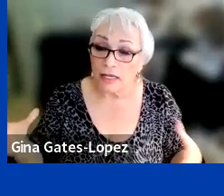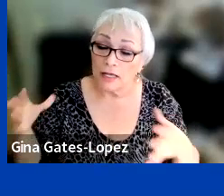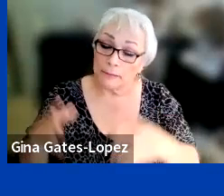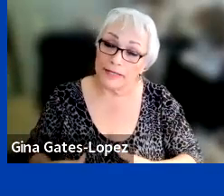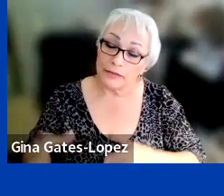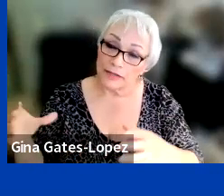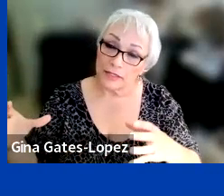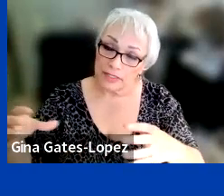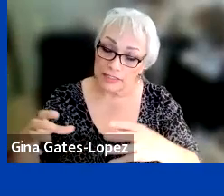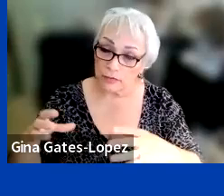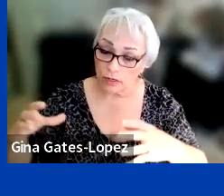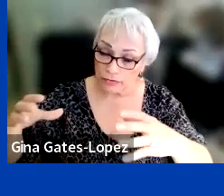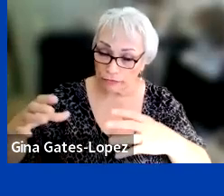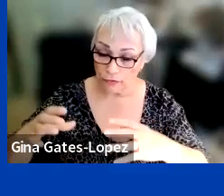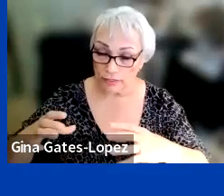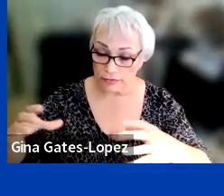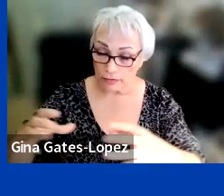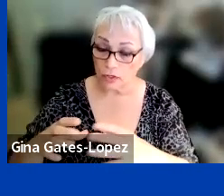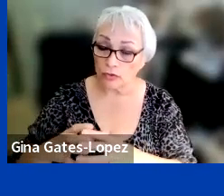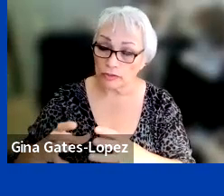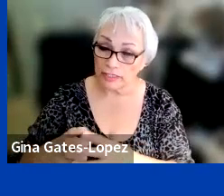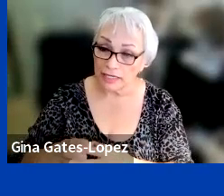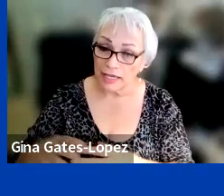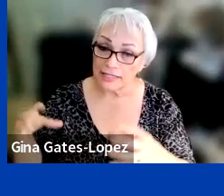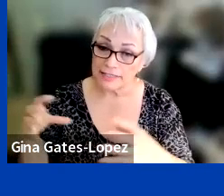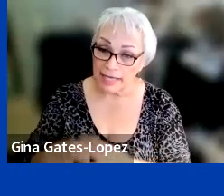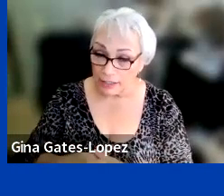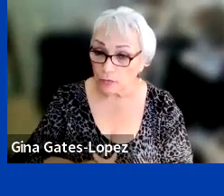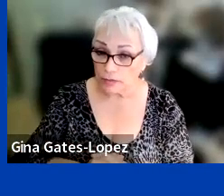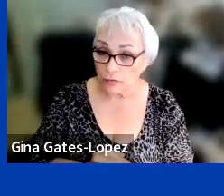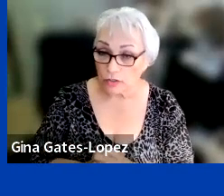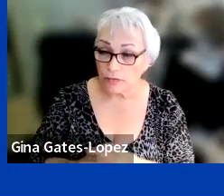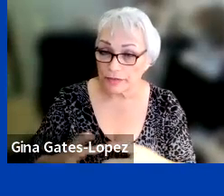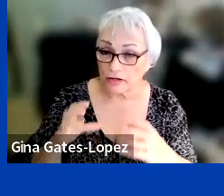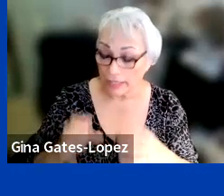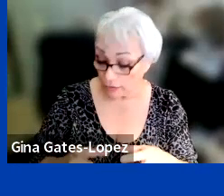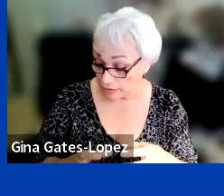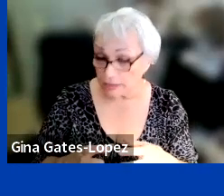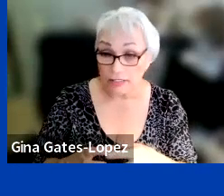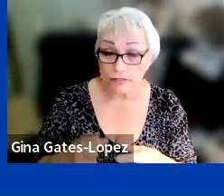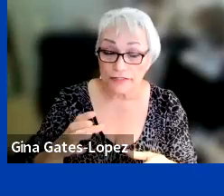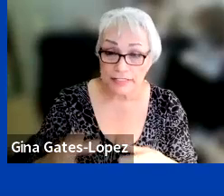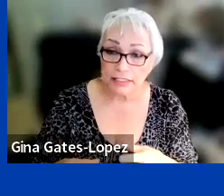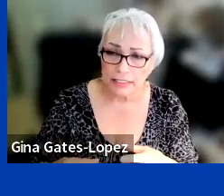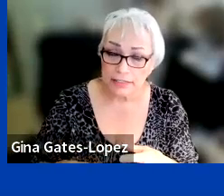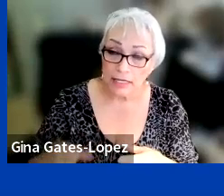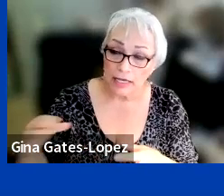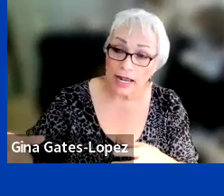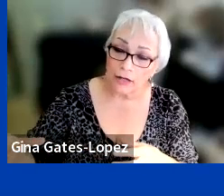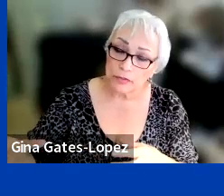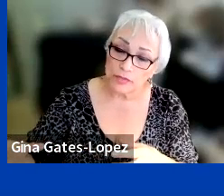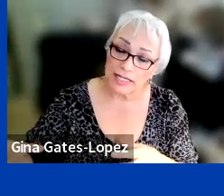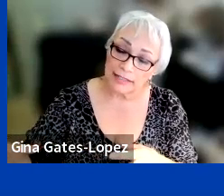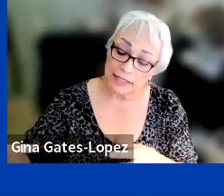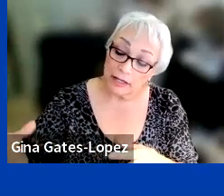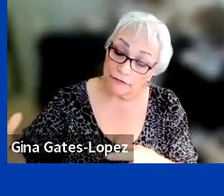done. But I think we need to also focus locally and see how do we work with our county detention facilities and